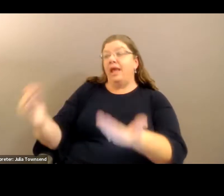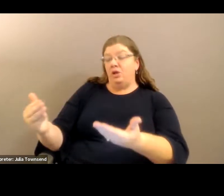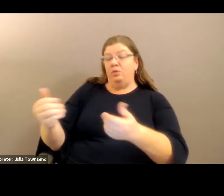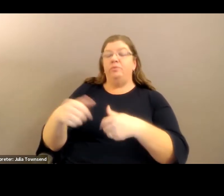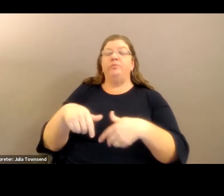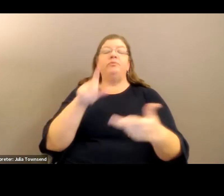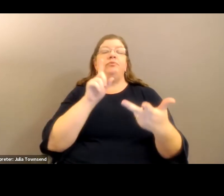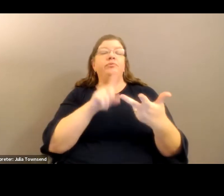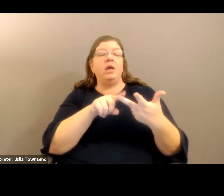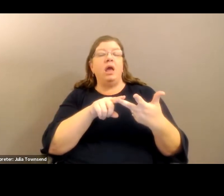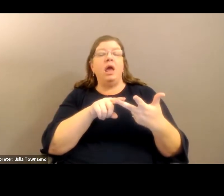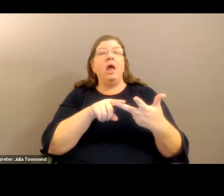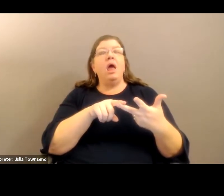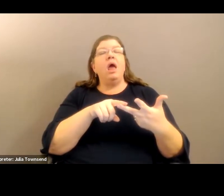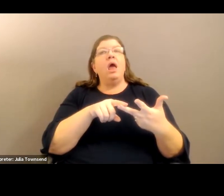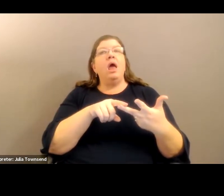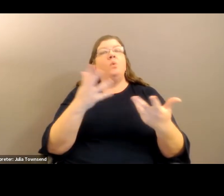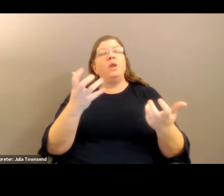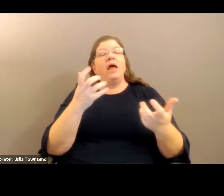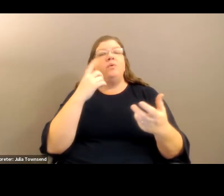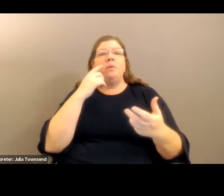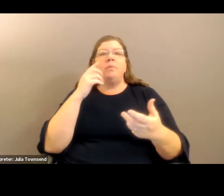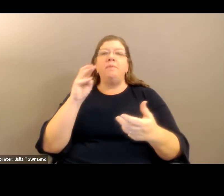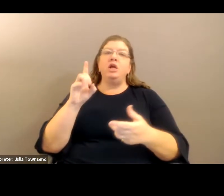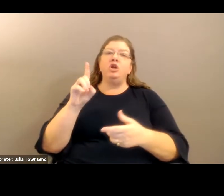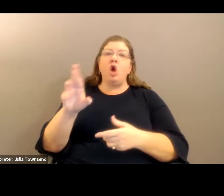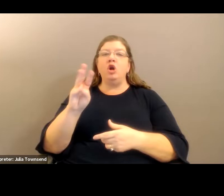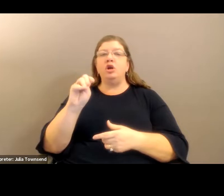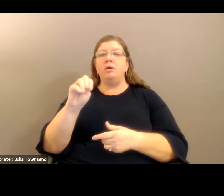to just, or maybe Dr. Maldonado,